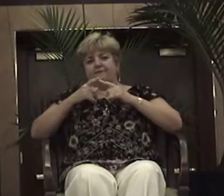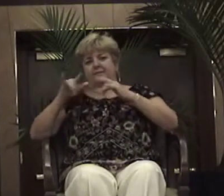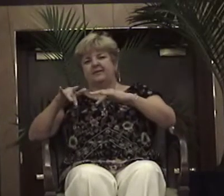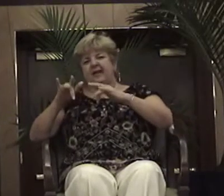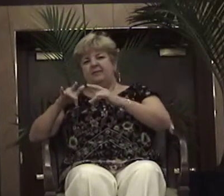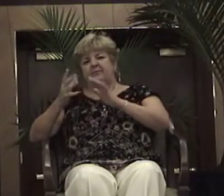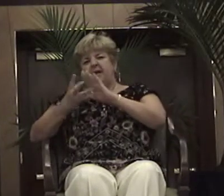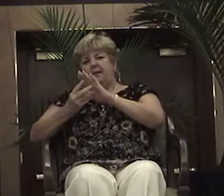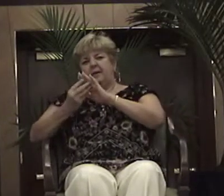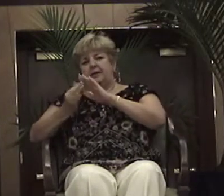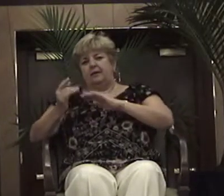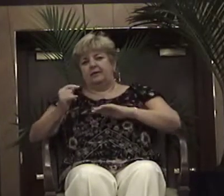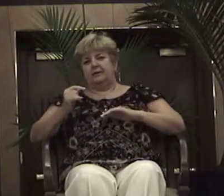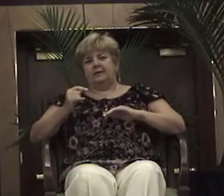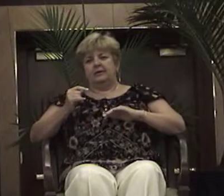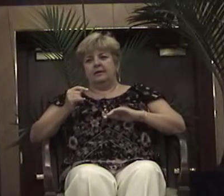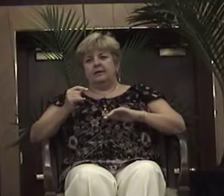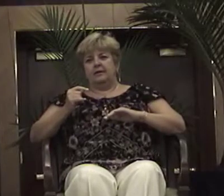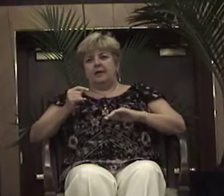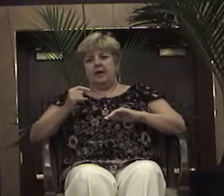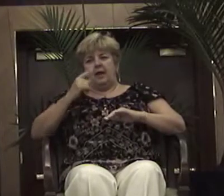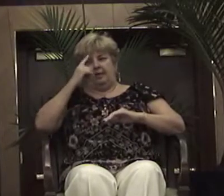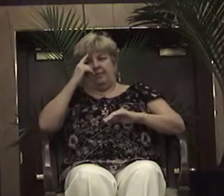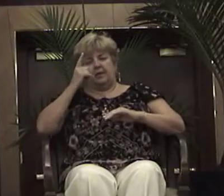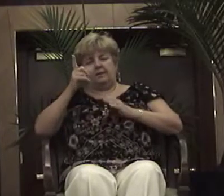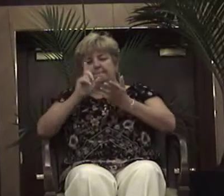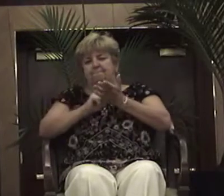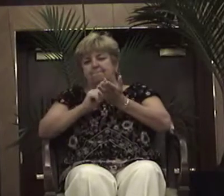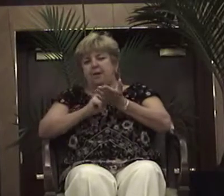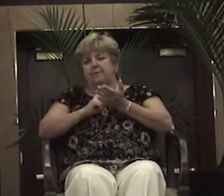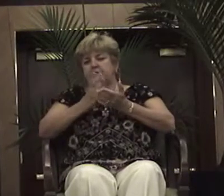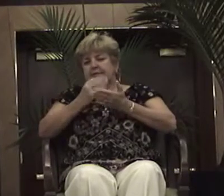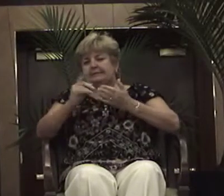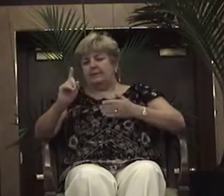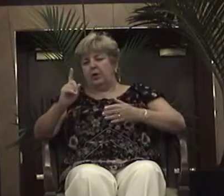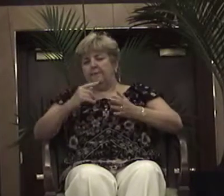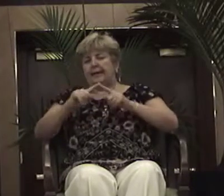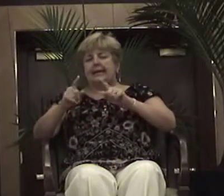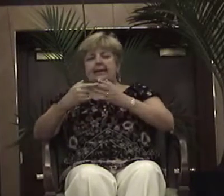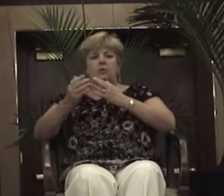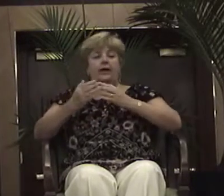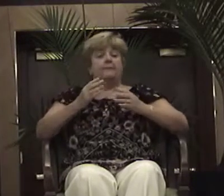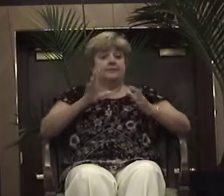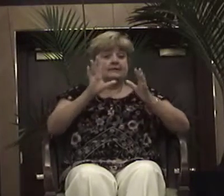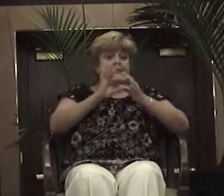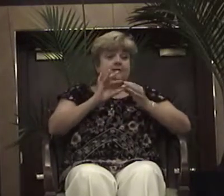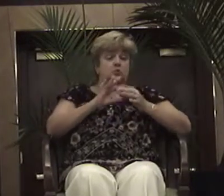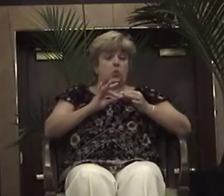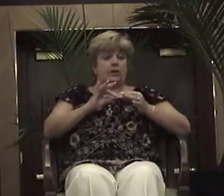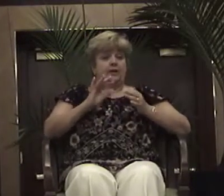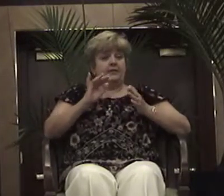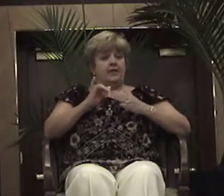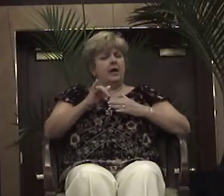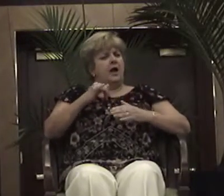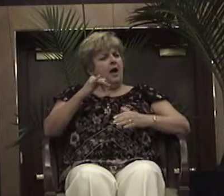I got a feeling he's published it somewhere. But anyway, and it's a story that I find very